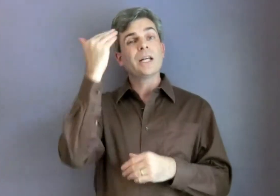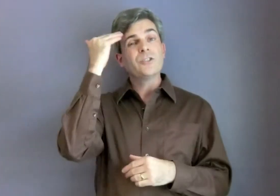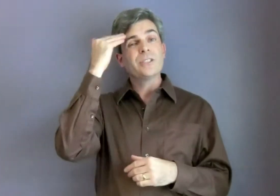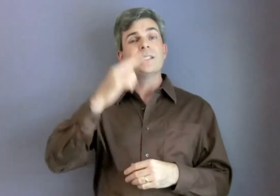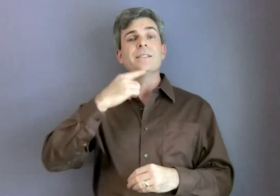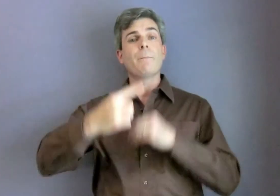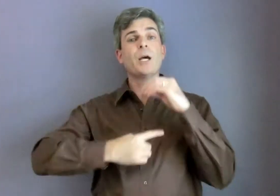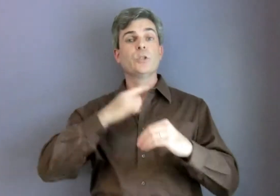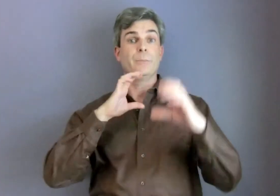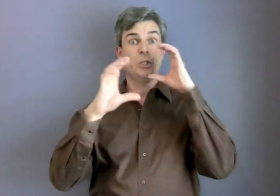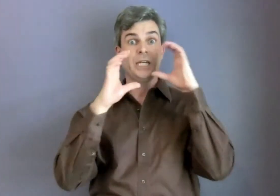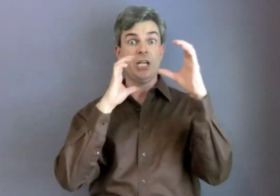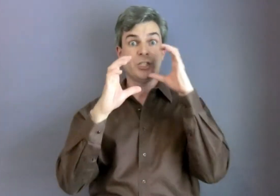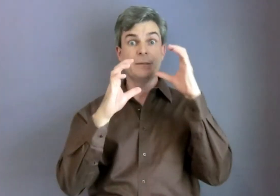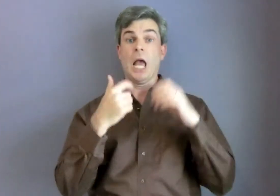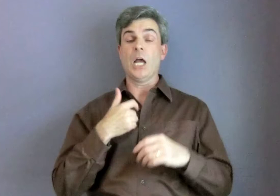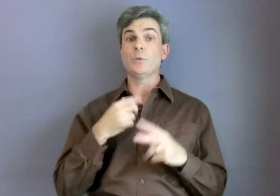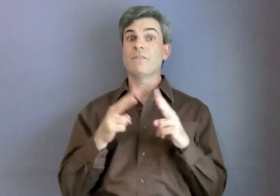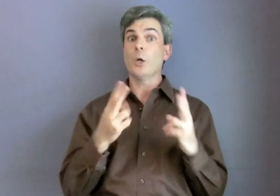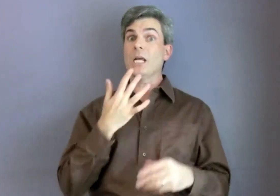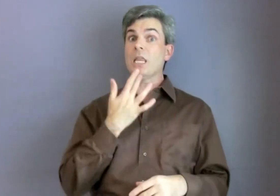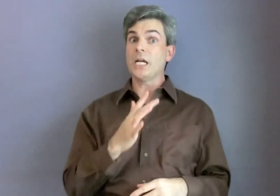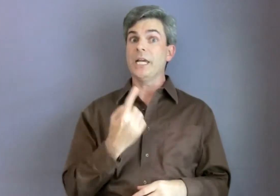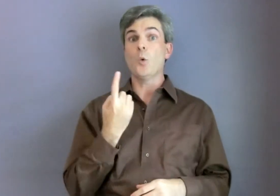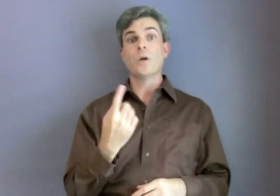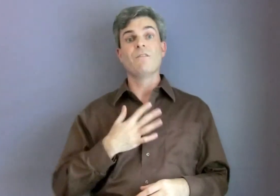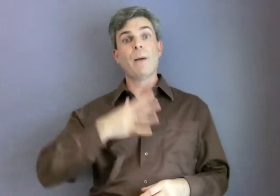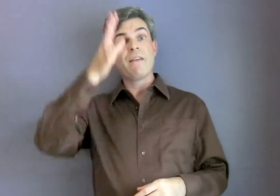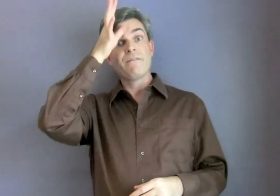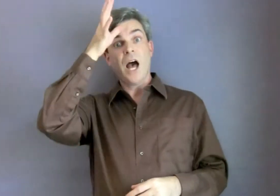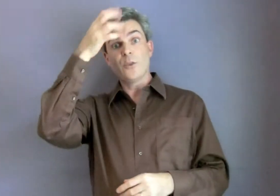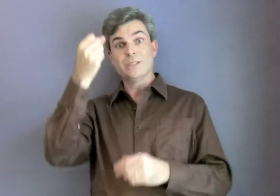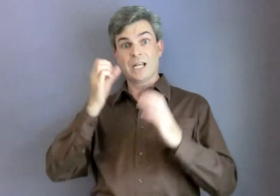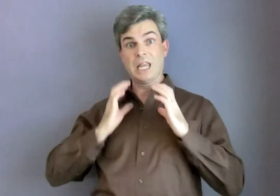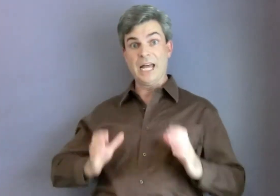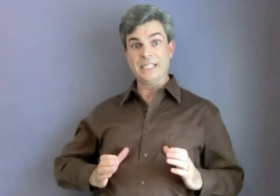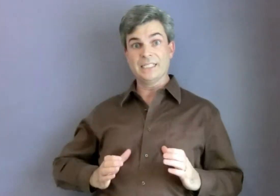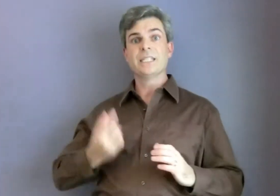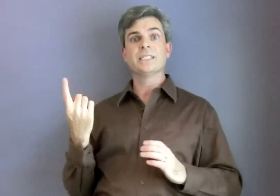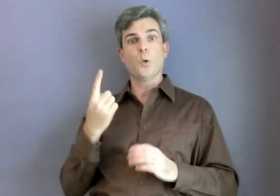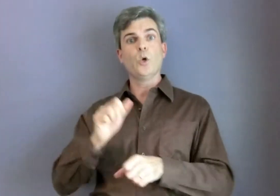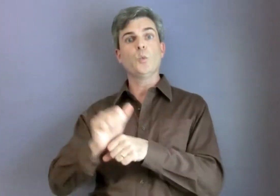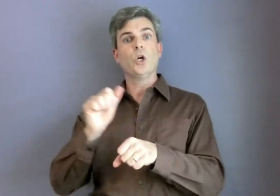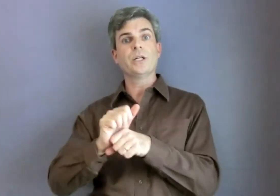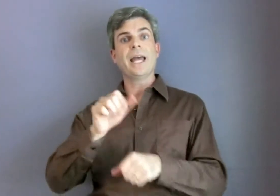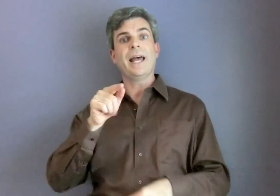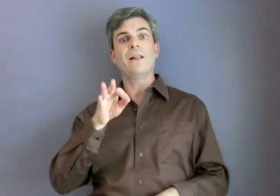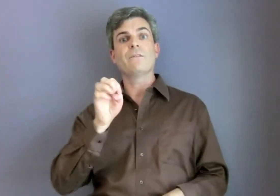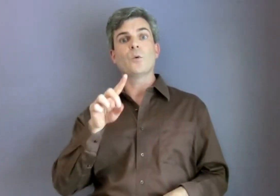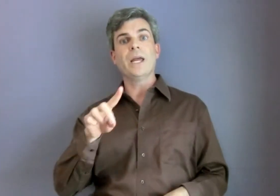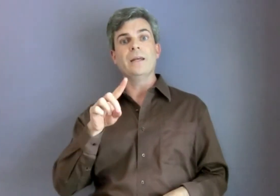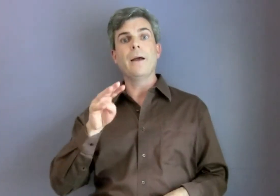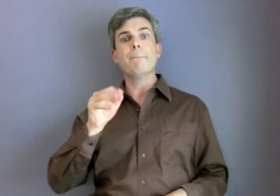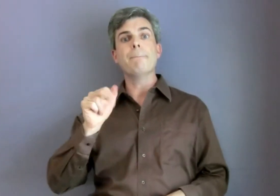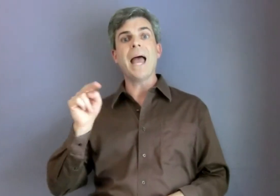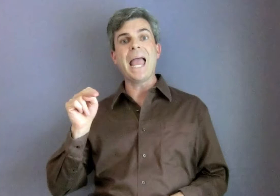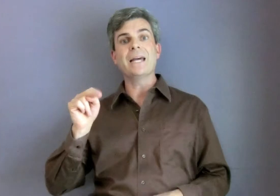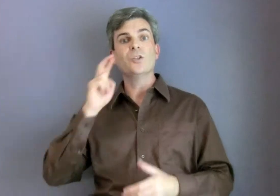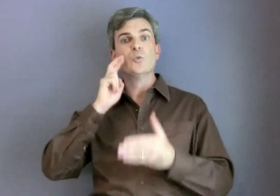father's clients had a husband who worked at the Alfred Mann Foundation for Scientific Research. Alfred Mann is a brilliant physicist and innovator